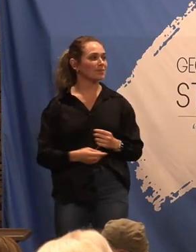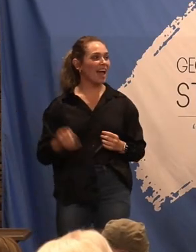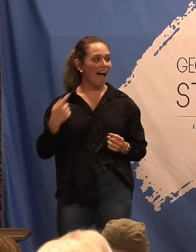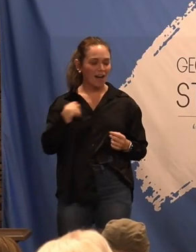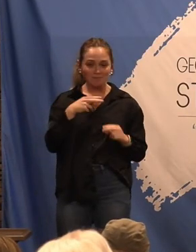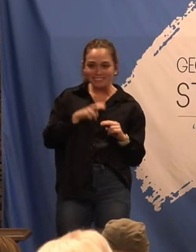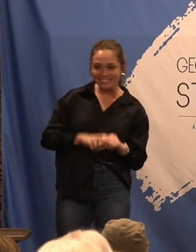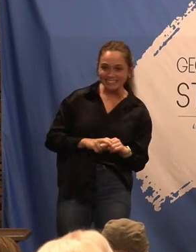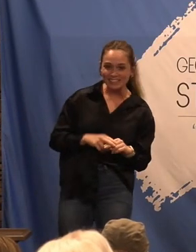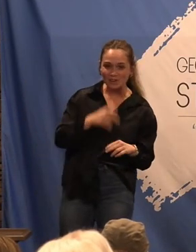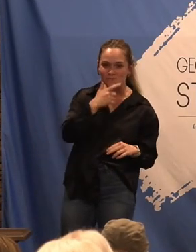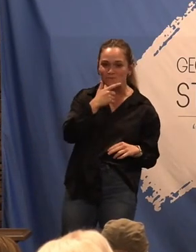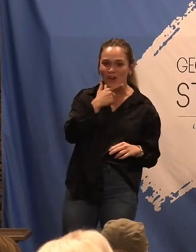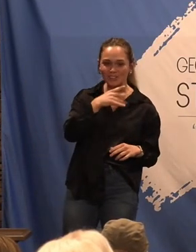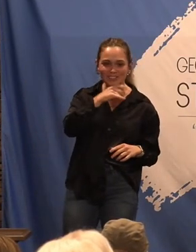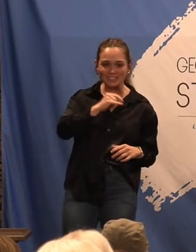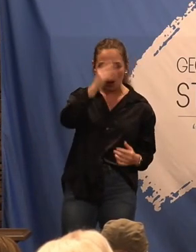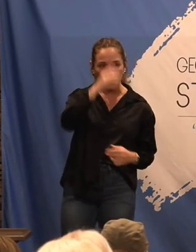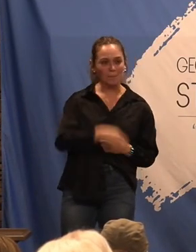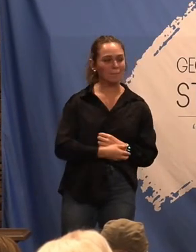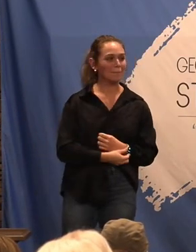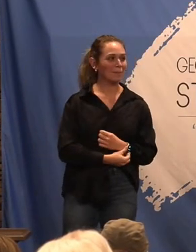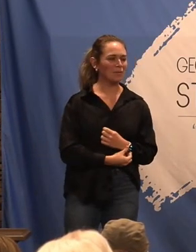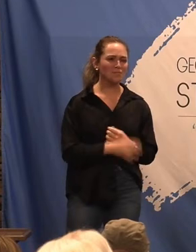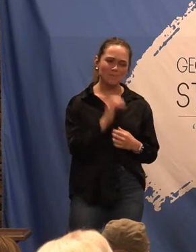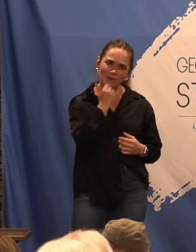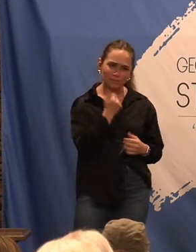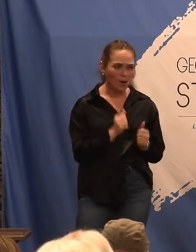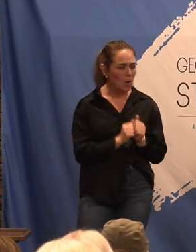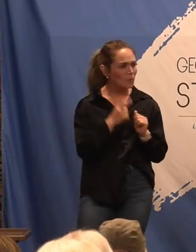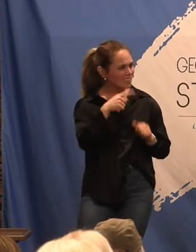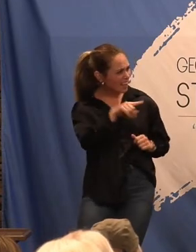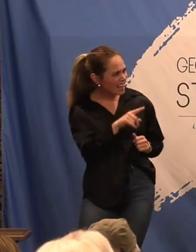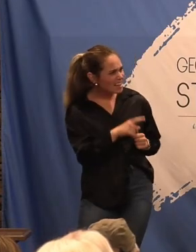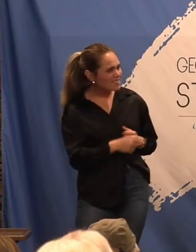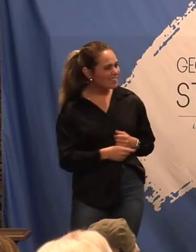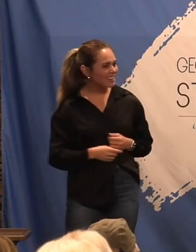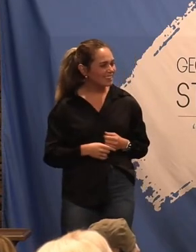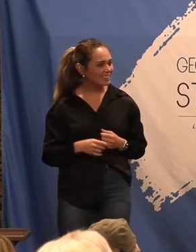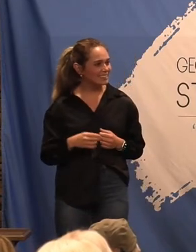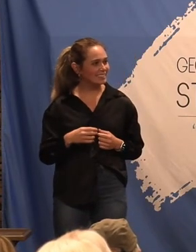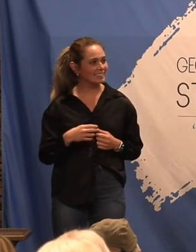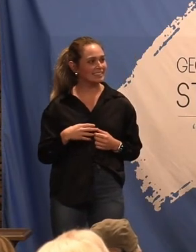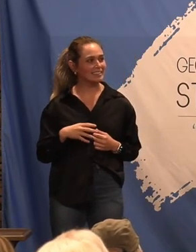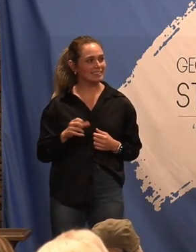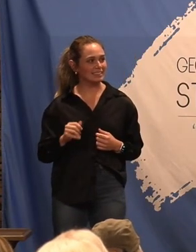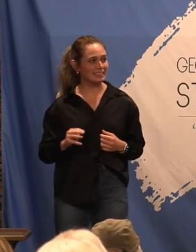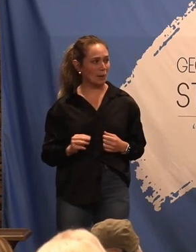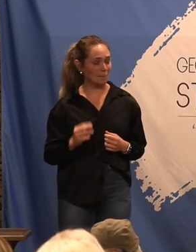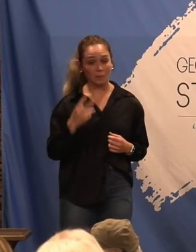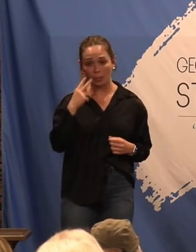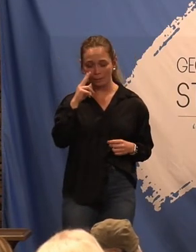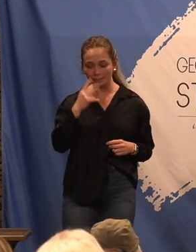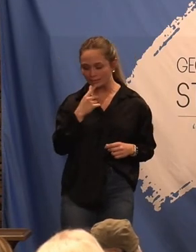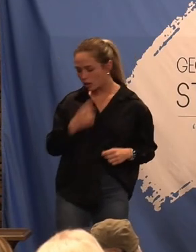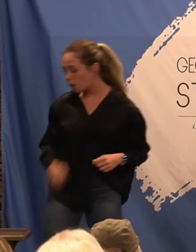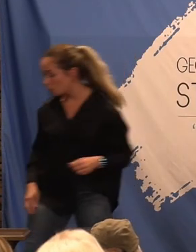and I'm sitting there watching these old men and going, what's wrong with them? And Sam Burton looked down at me and he said,